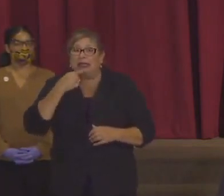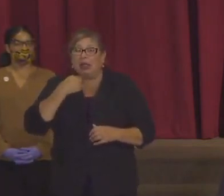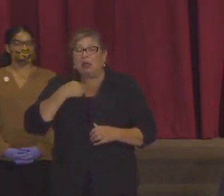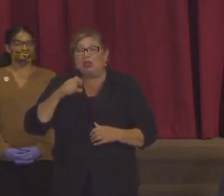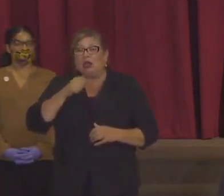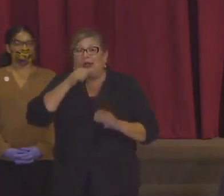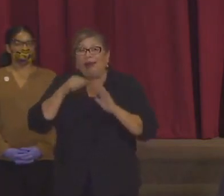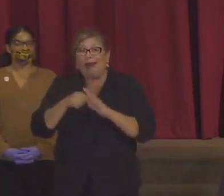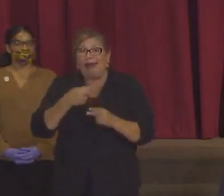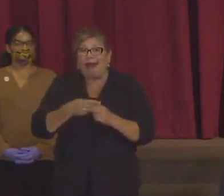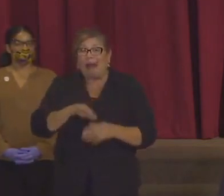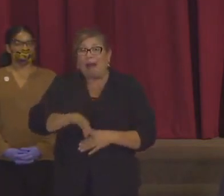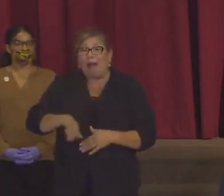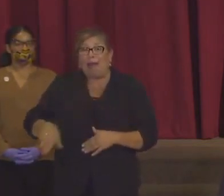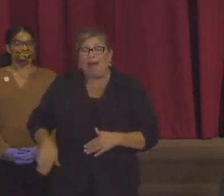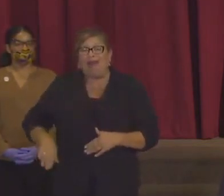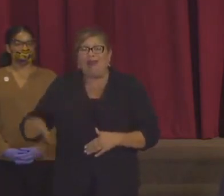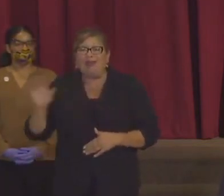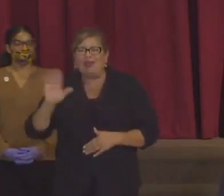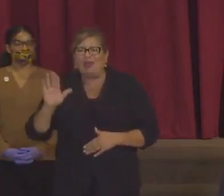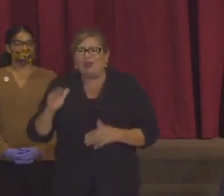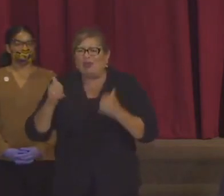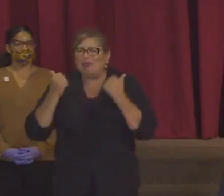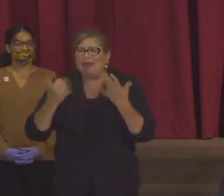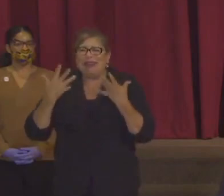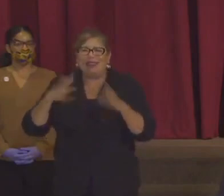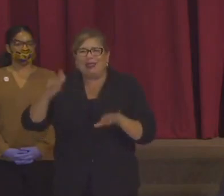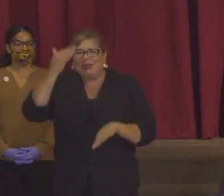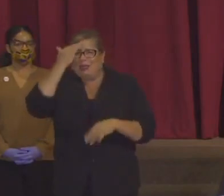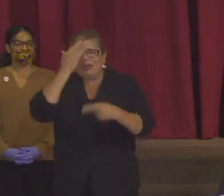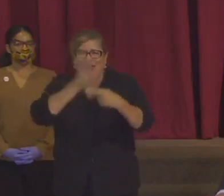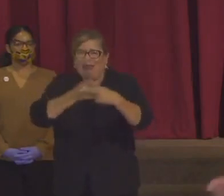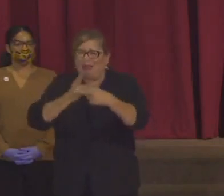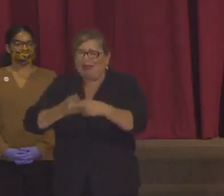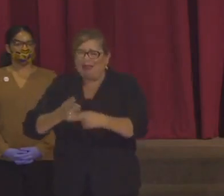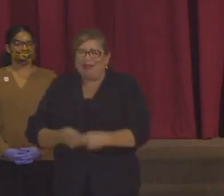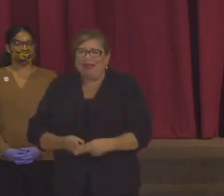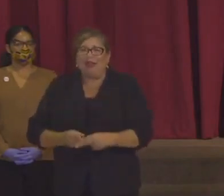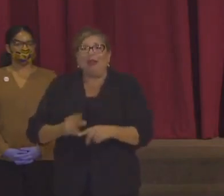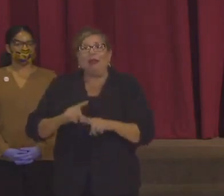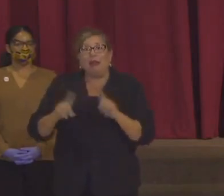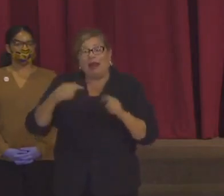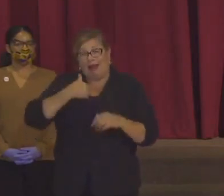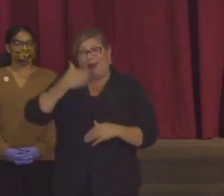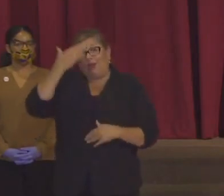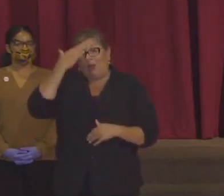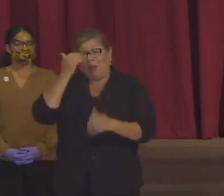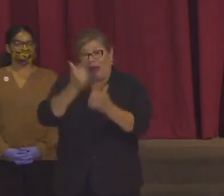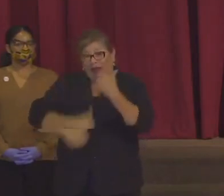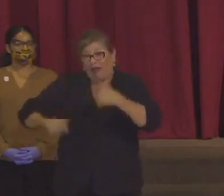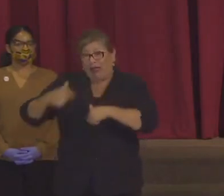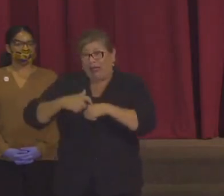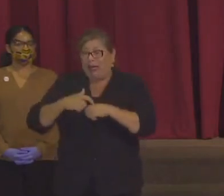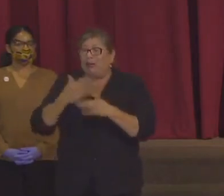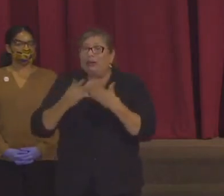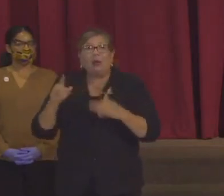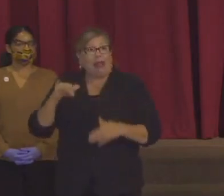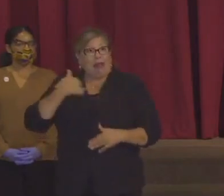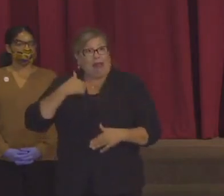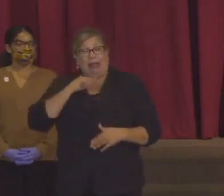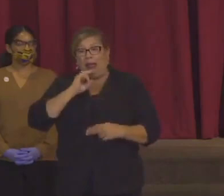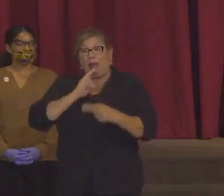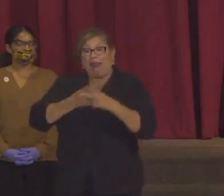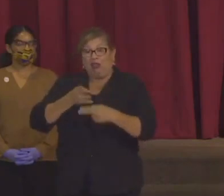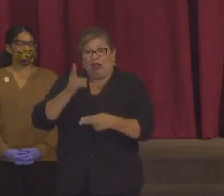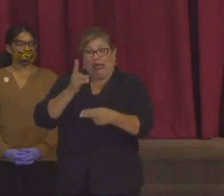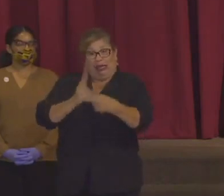These names are well reviewed, well received, but I also see every time elected official like me mentions them, they start to be spread between